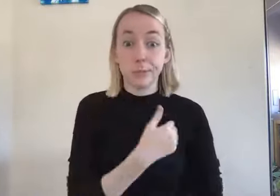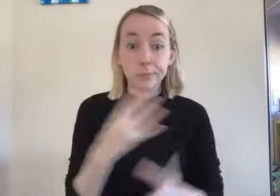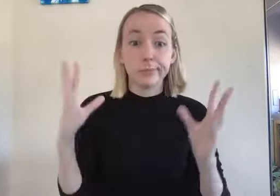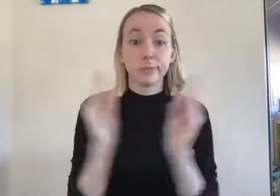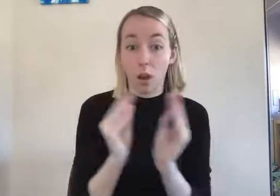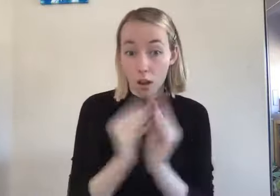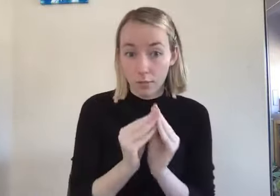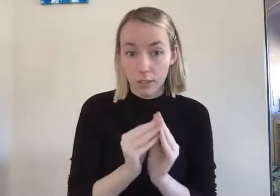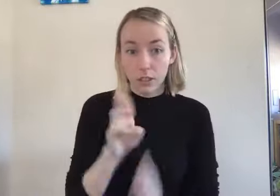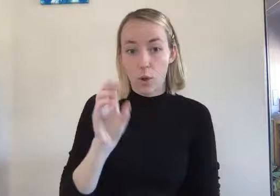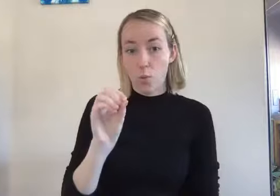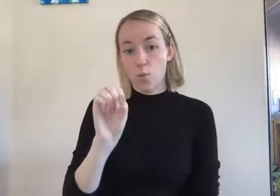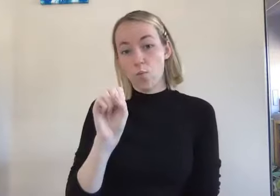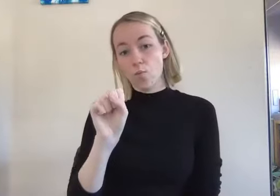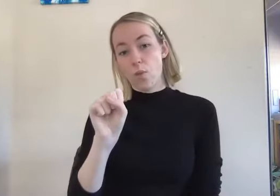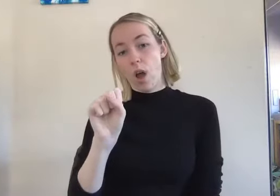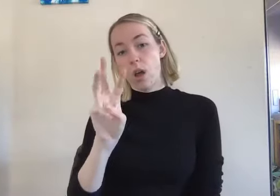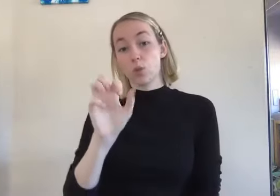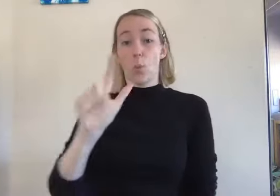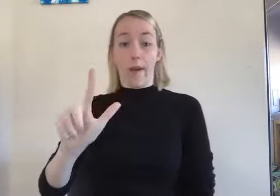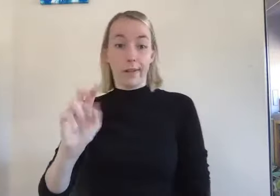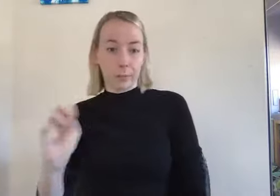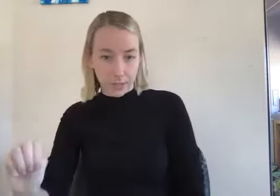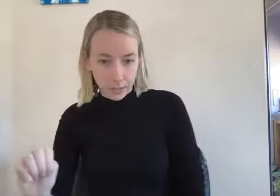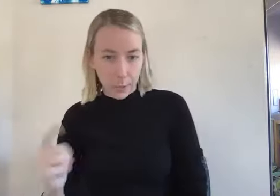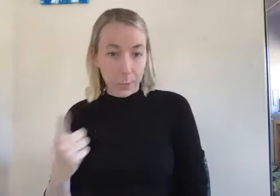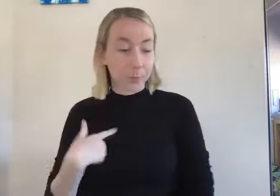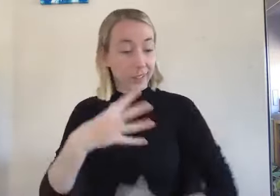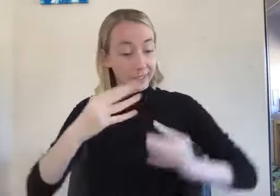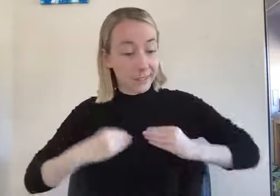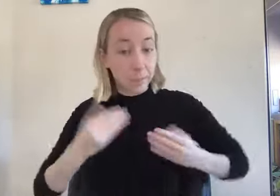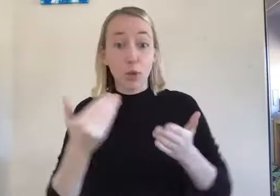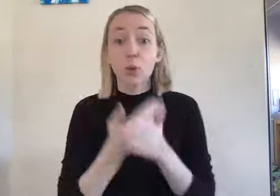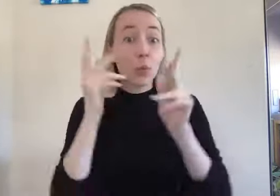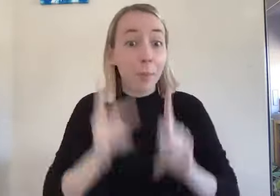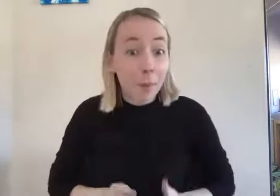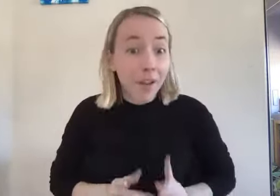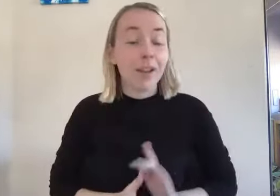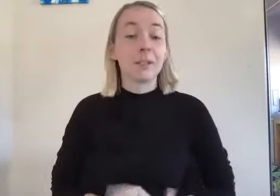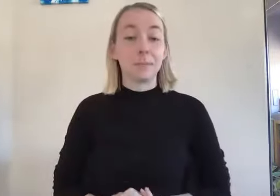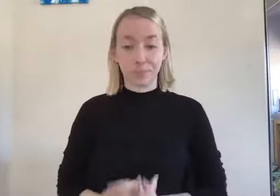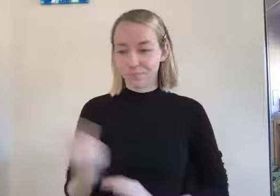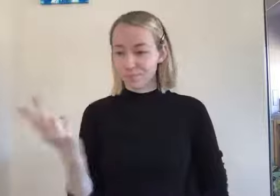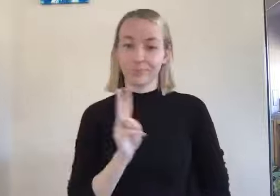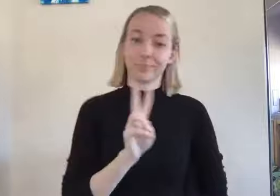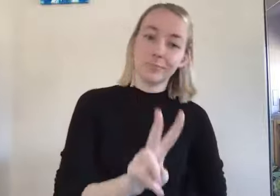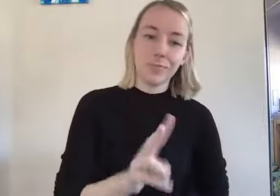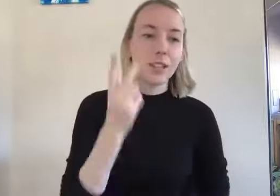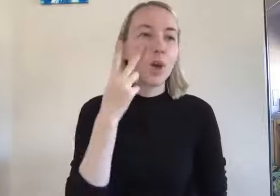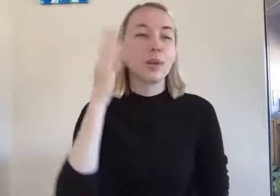AA conference in Roswell, New Mexico, and taken a newcomer guy down there so he could experience it. And there were speakers